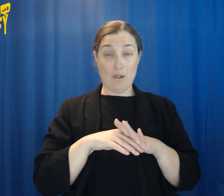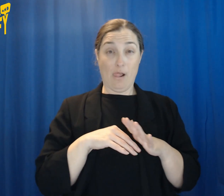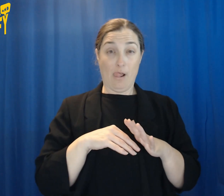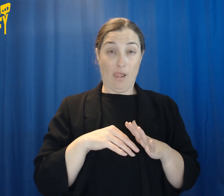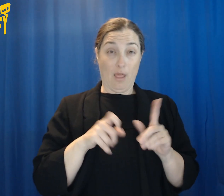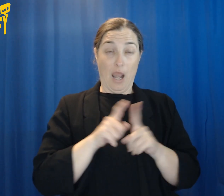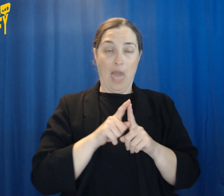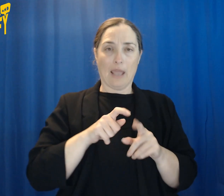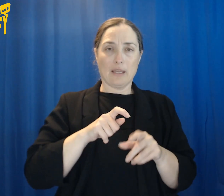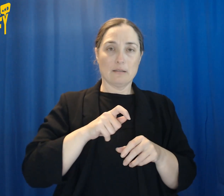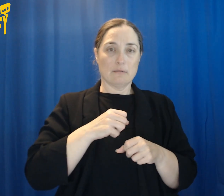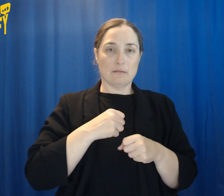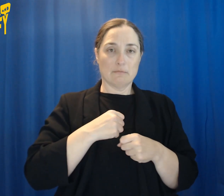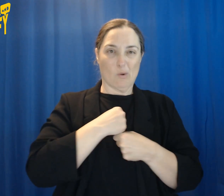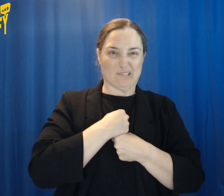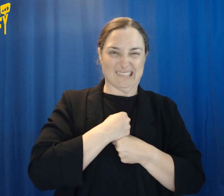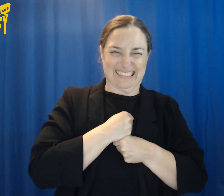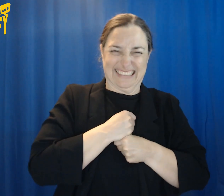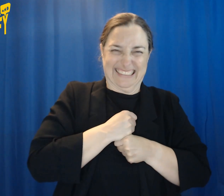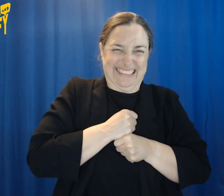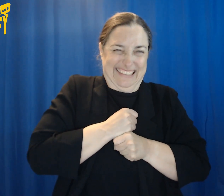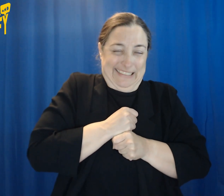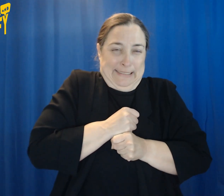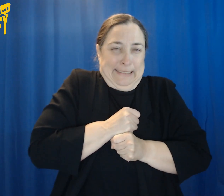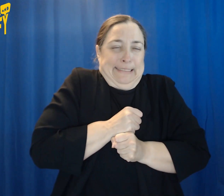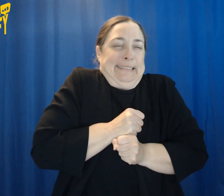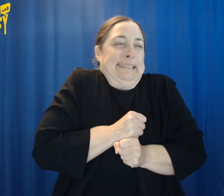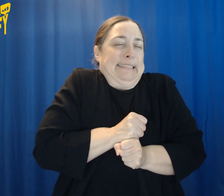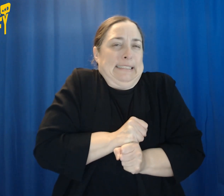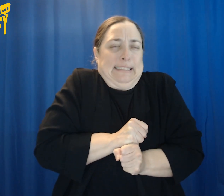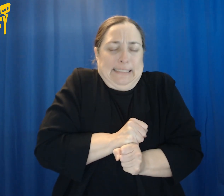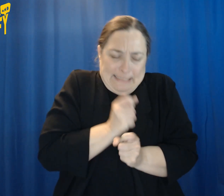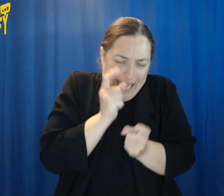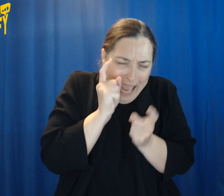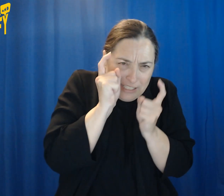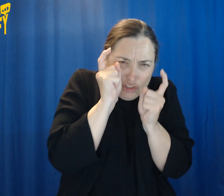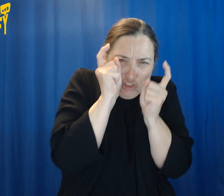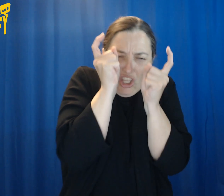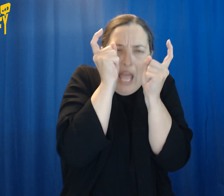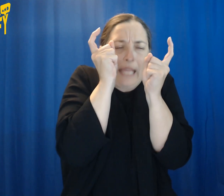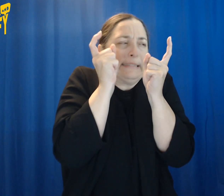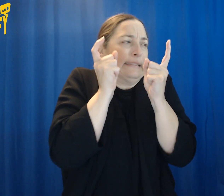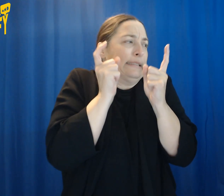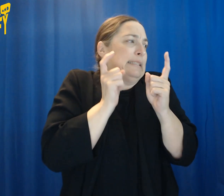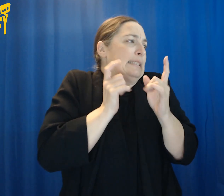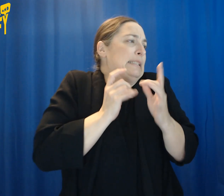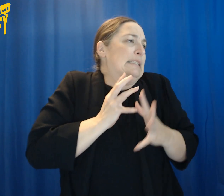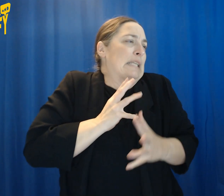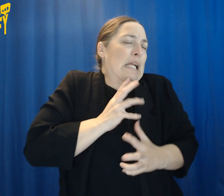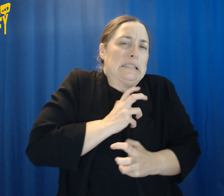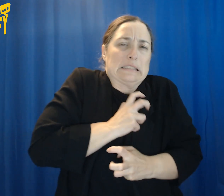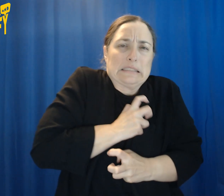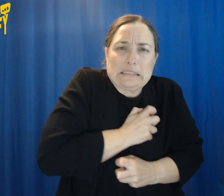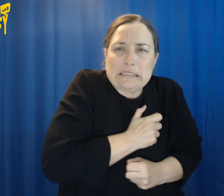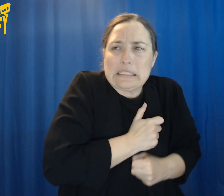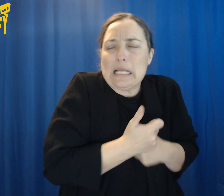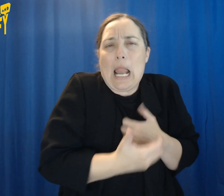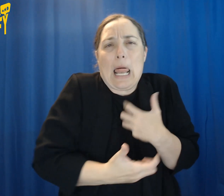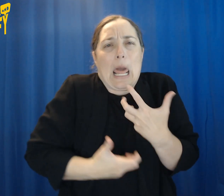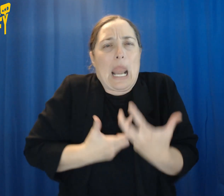wound tripwire of anxieties and misgivings and